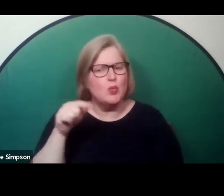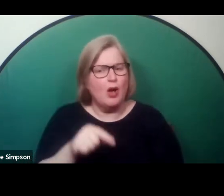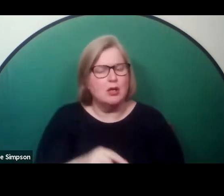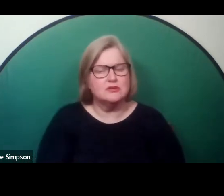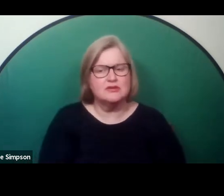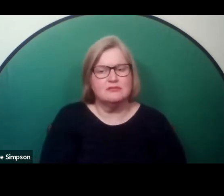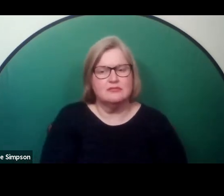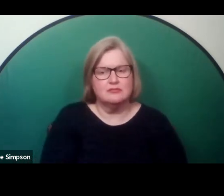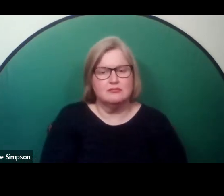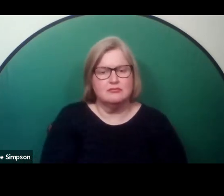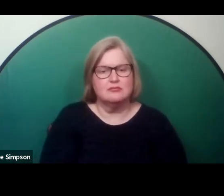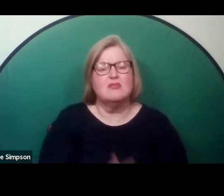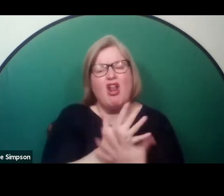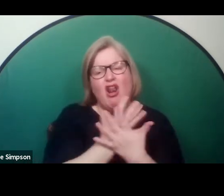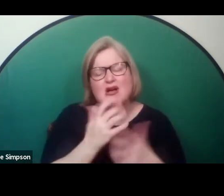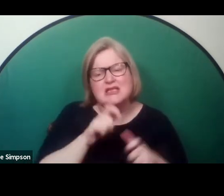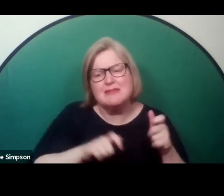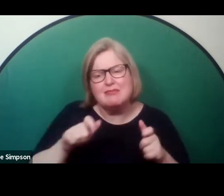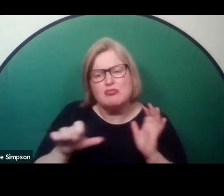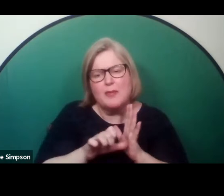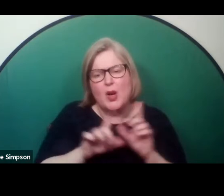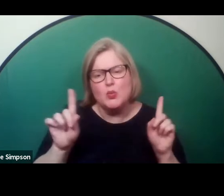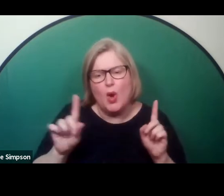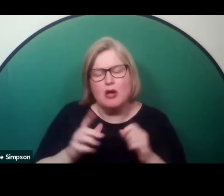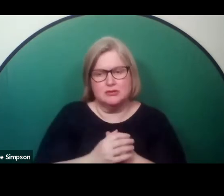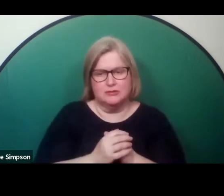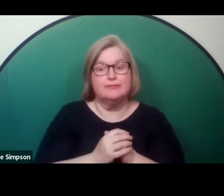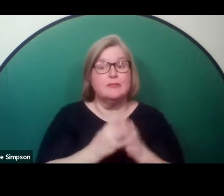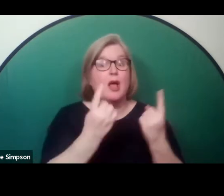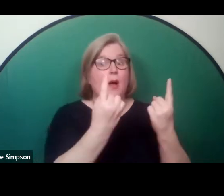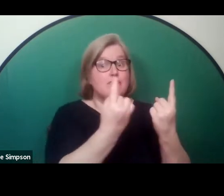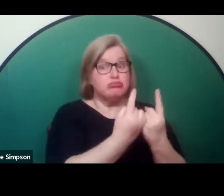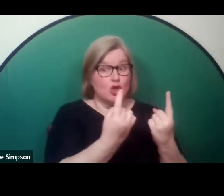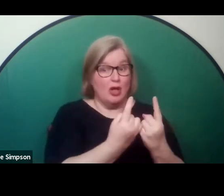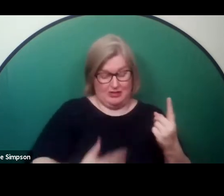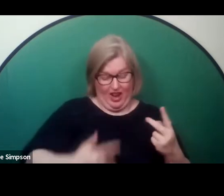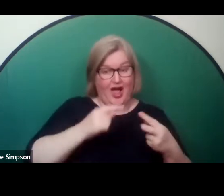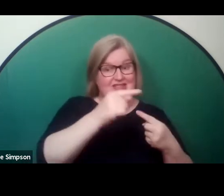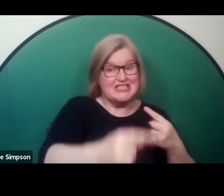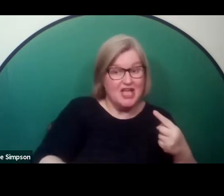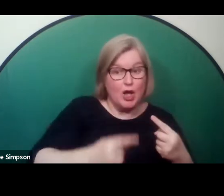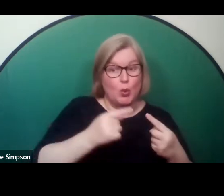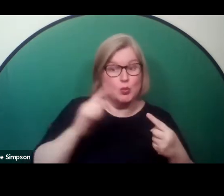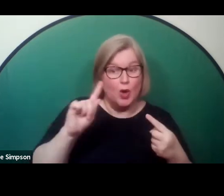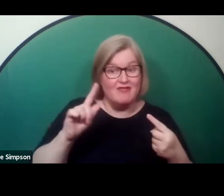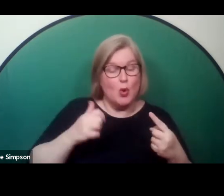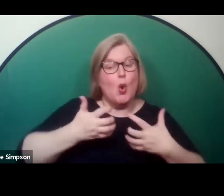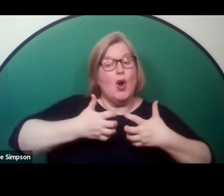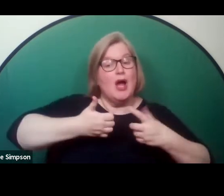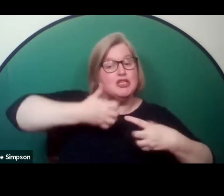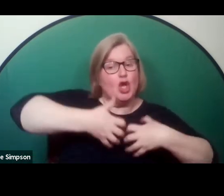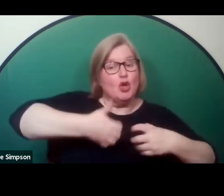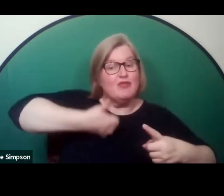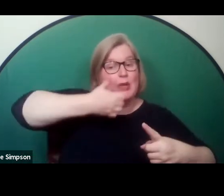what a common product life cycle for an assistive technology is. So